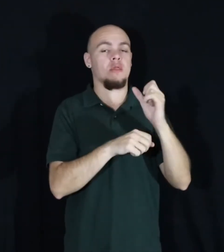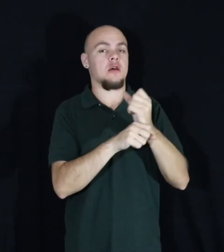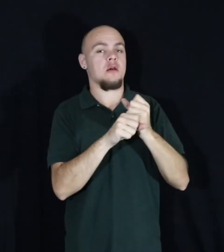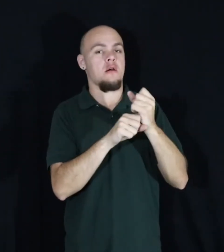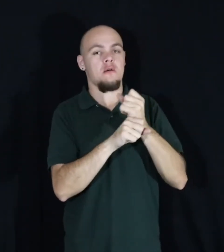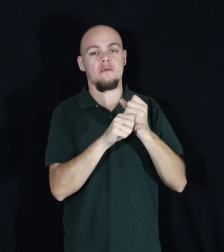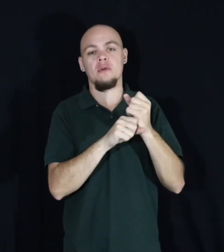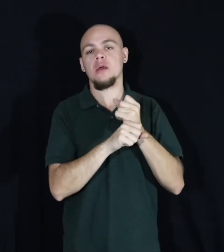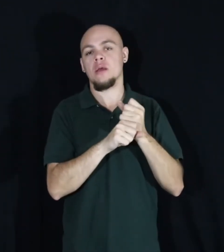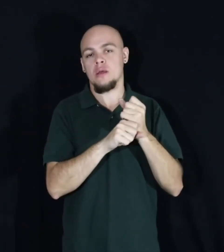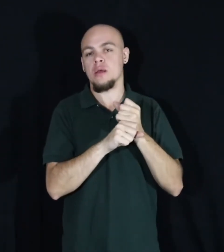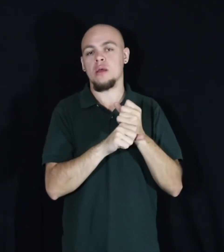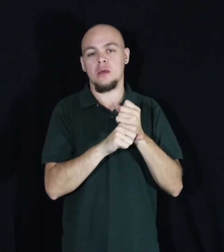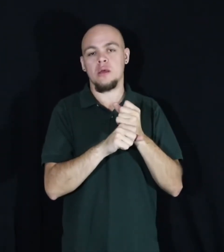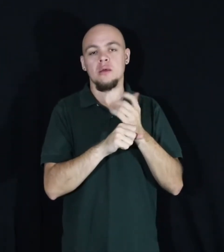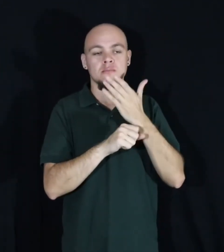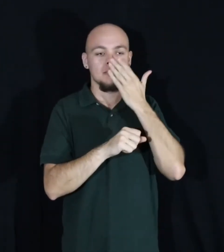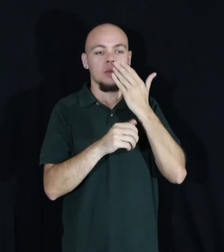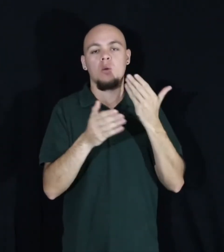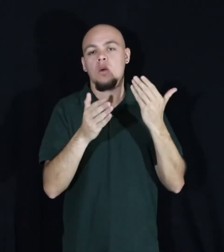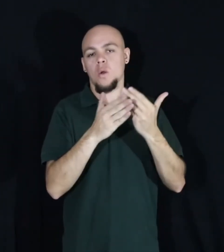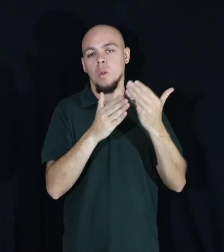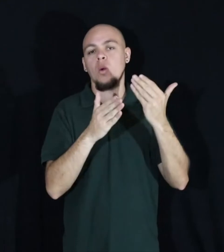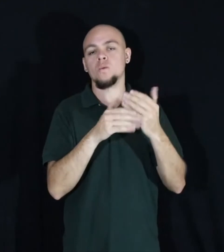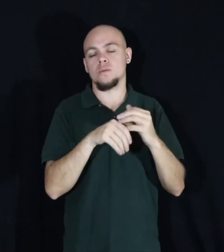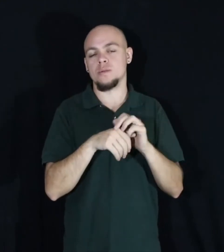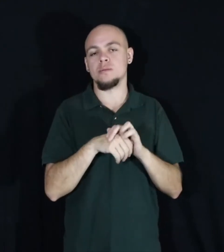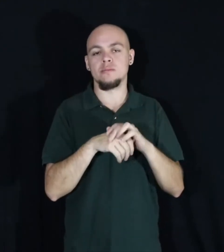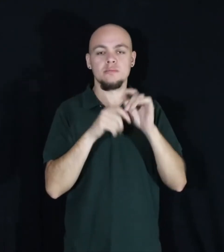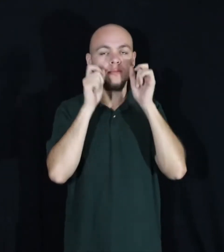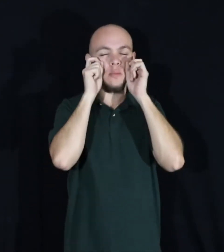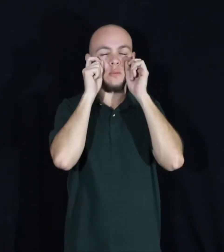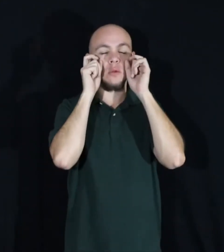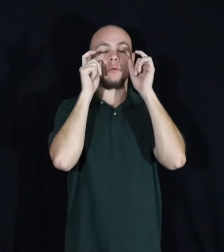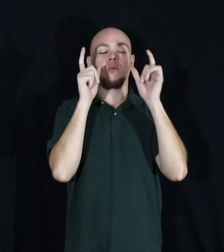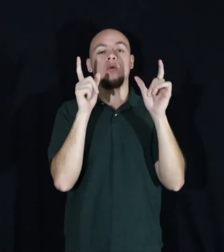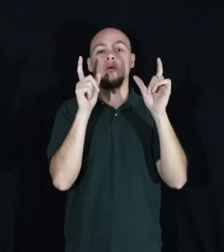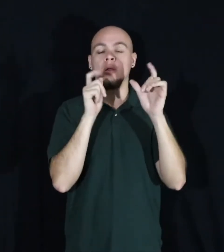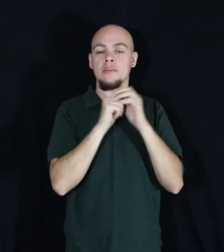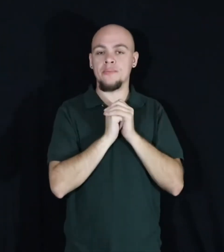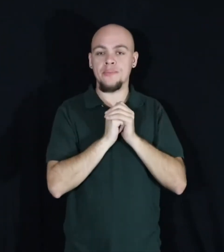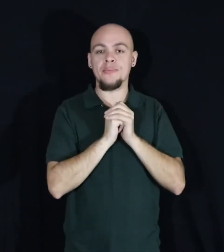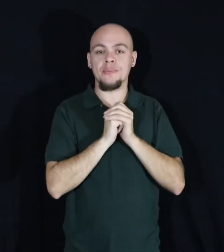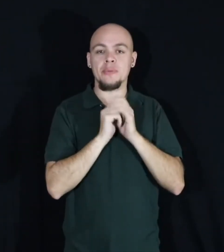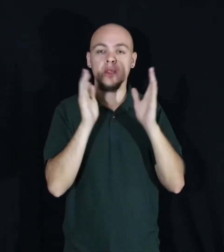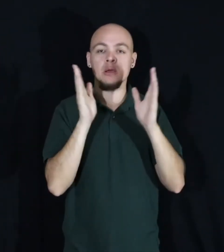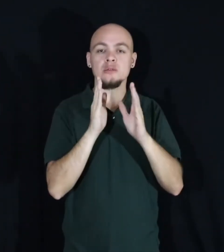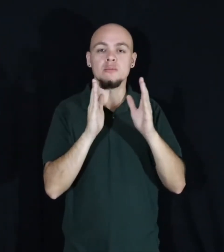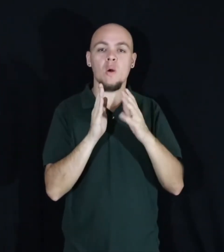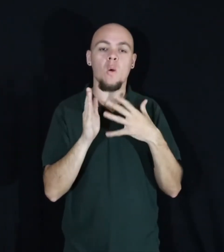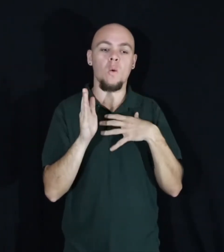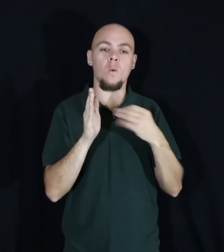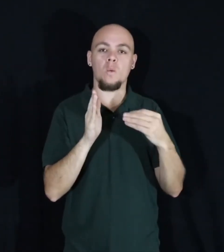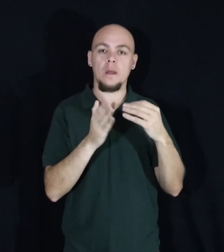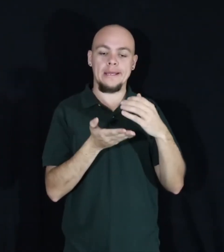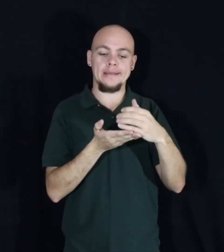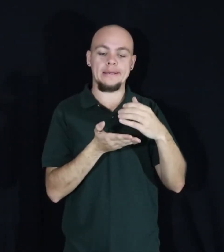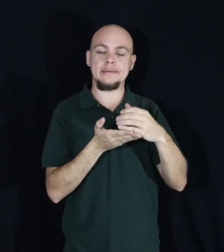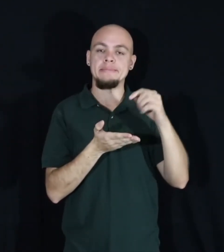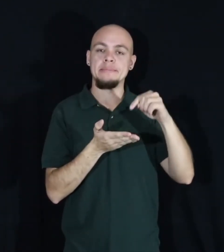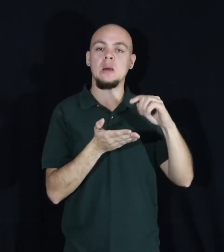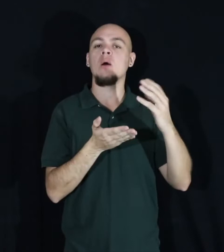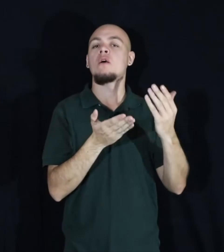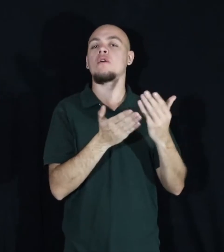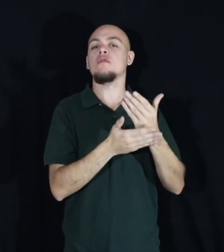little bit closer than usual. As I opened my eyes, a small white cup steaming with